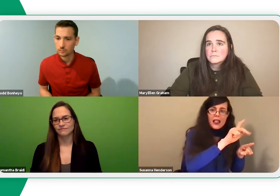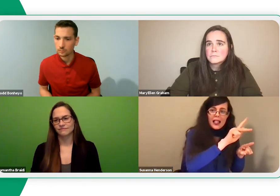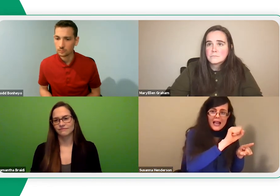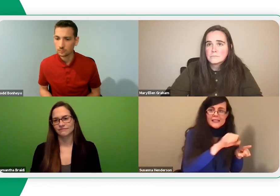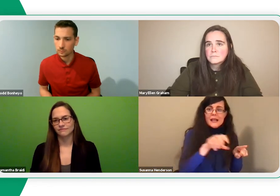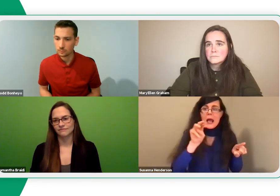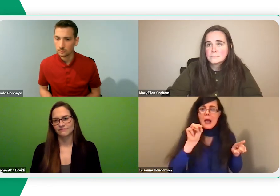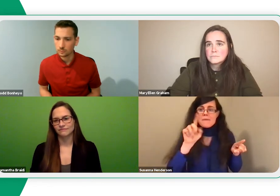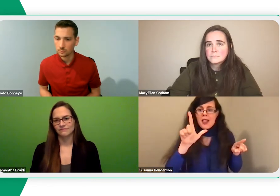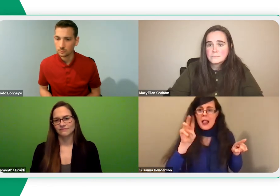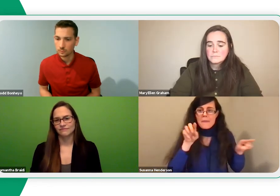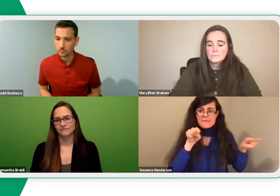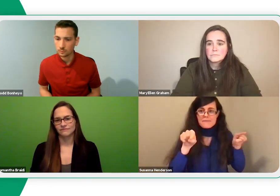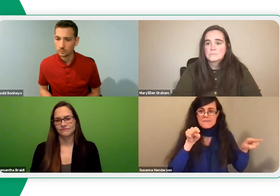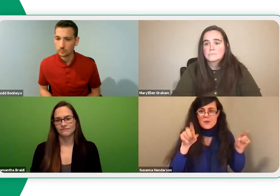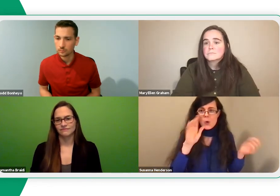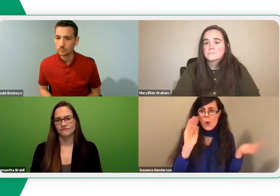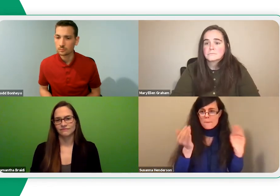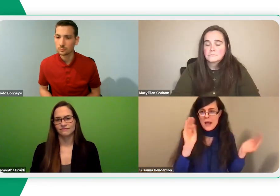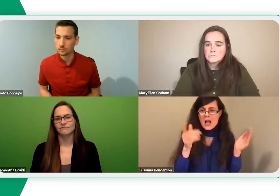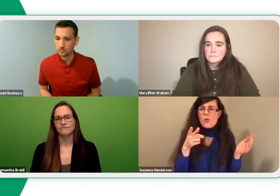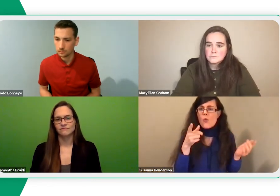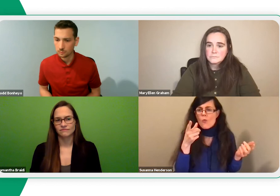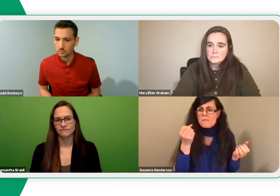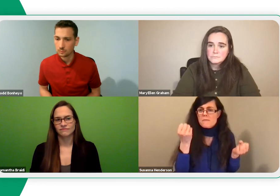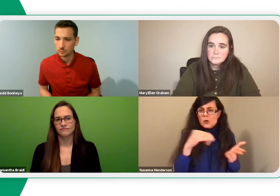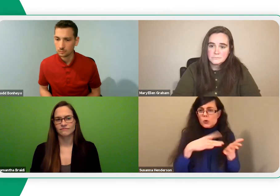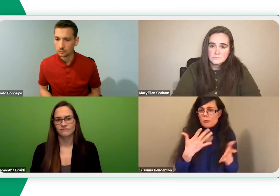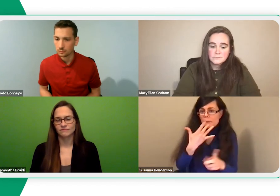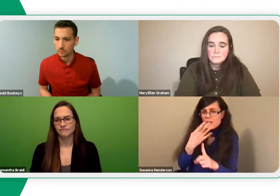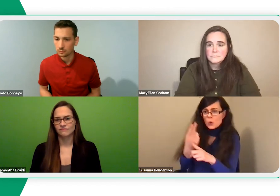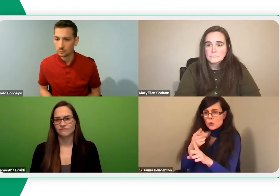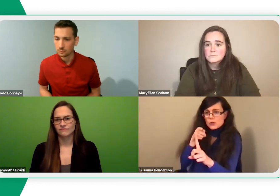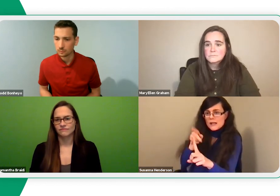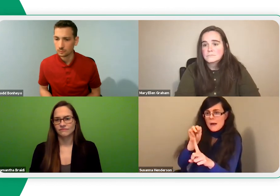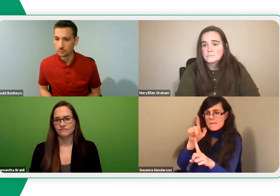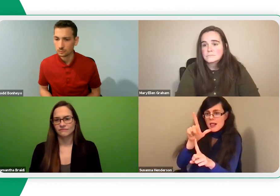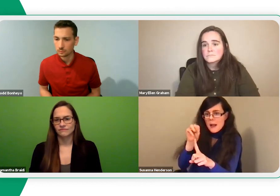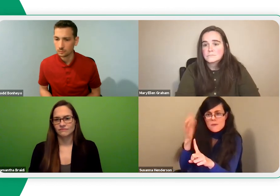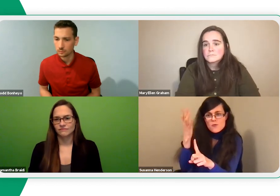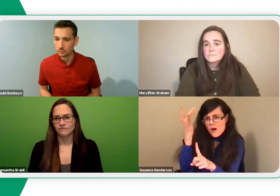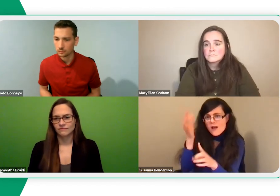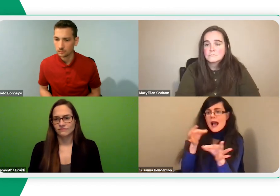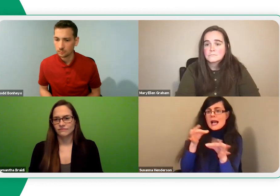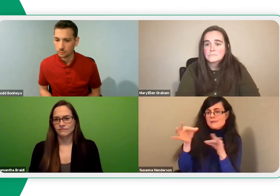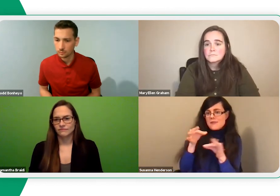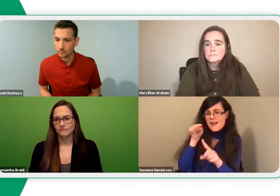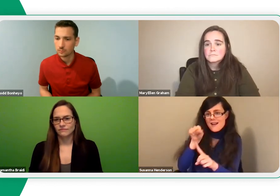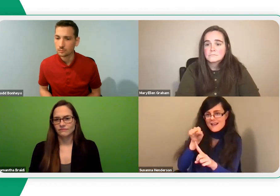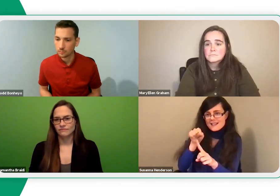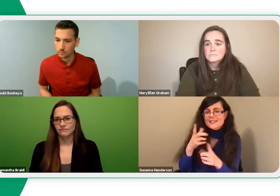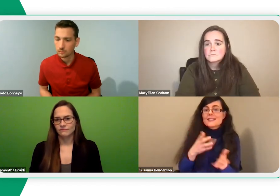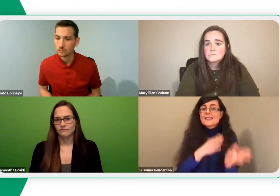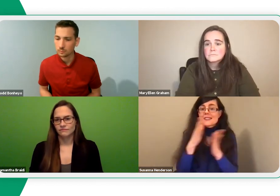and comparing that and comparing these programs of ALEKS and MathLab and the digital adaptive learning,